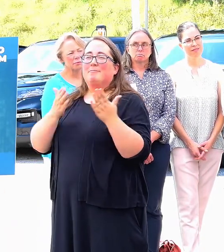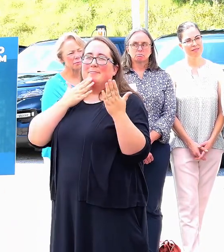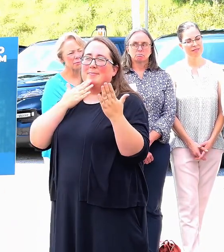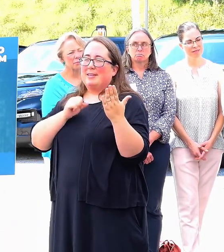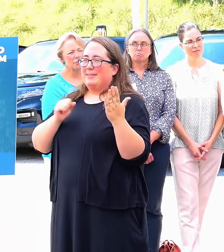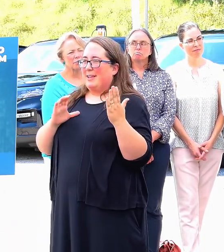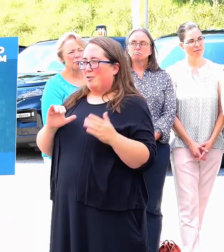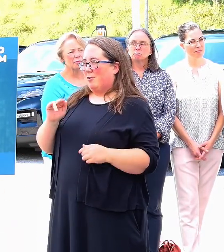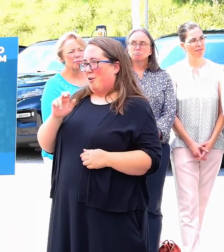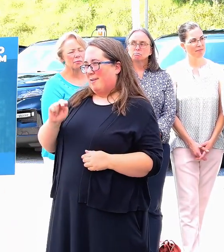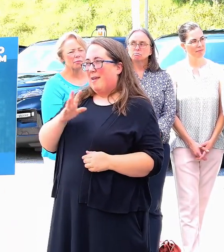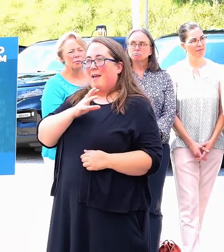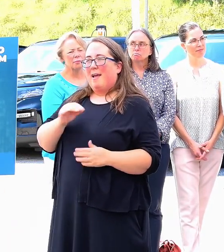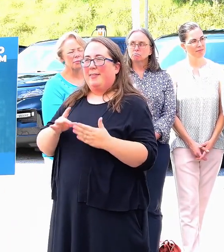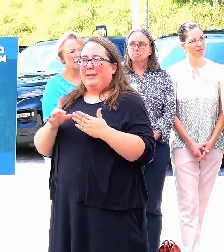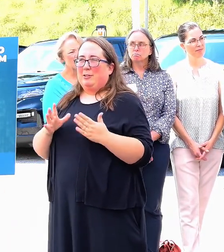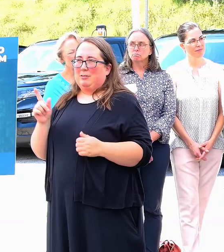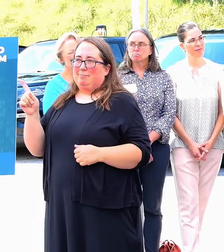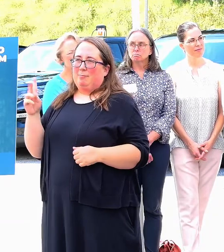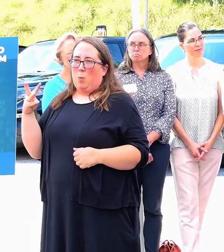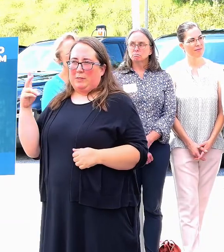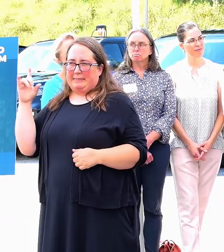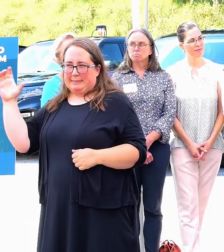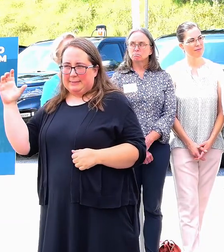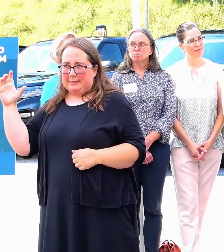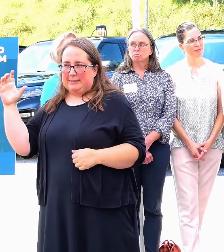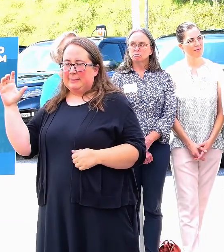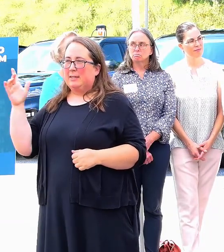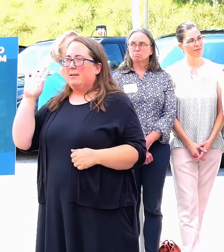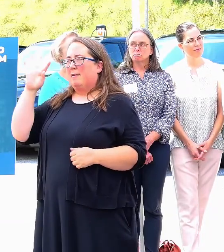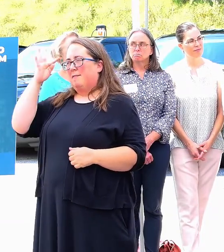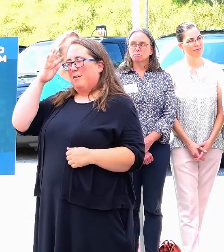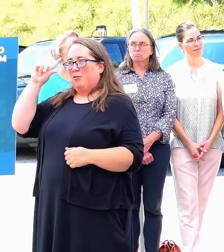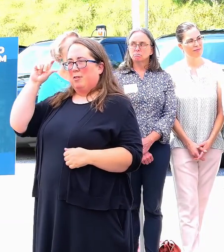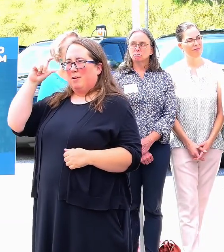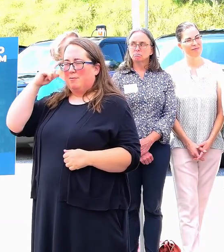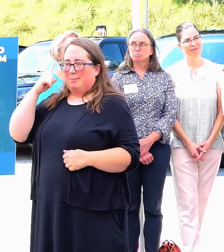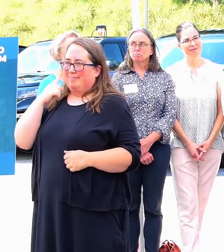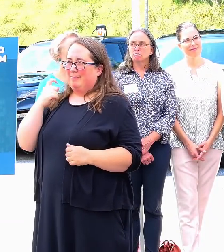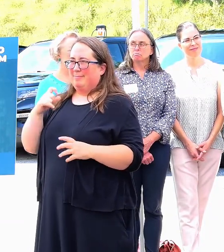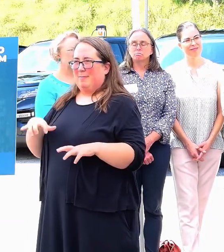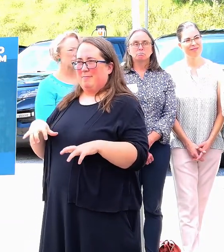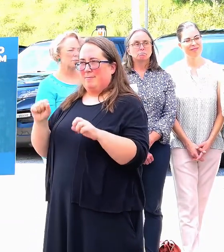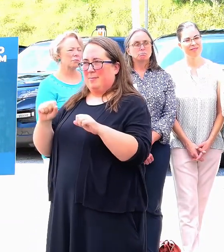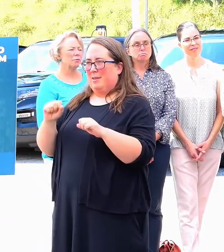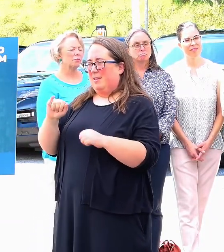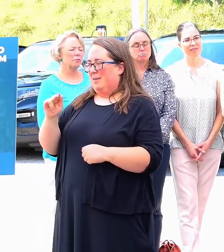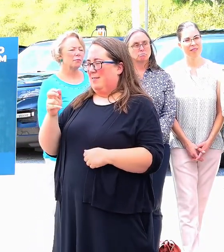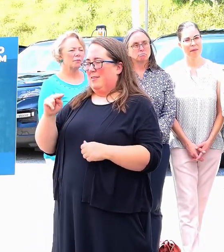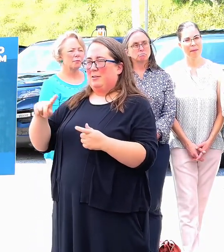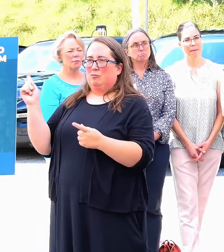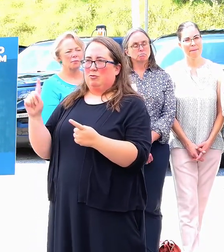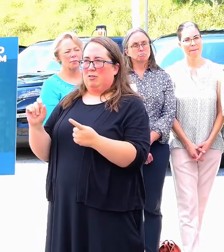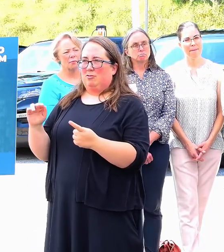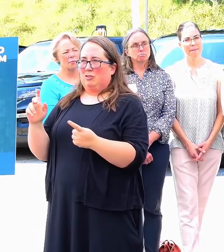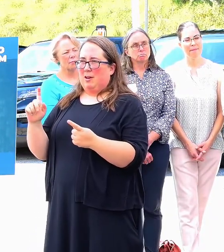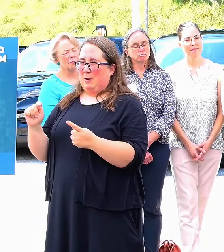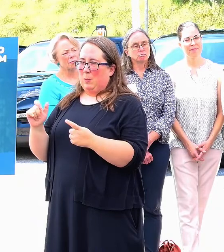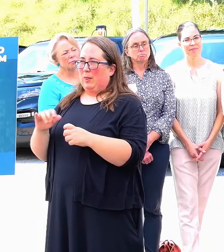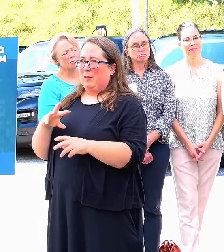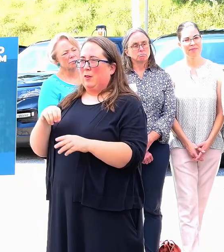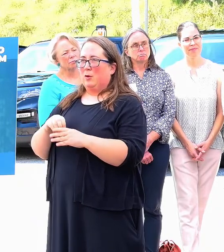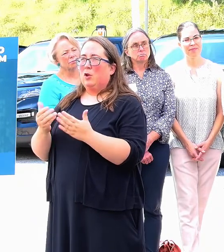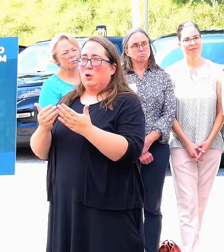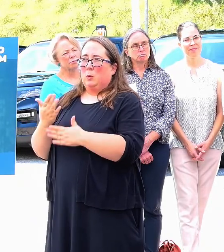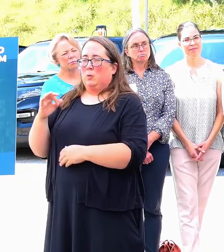Senator Cardin and our leaders in Washington. Our federal government just adopted the Inflation Reduction Act, which will include